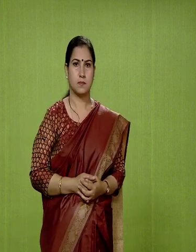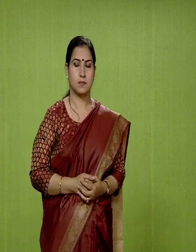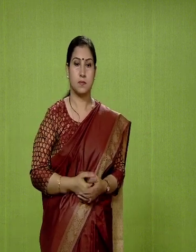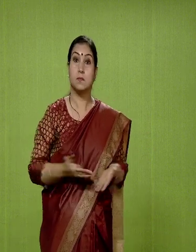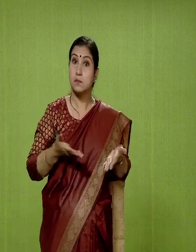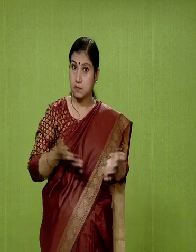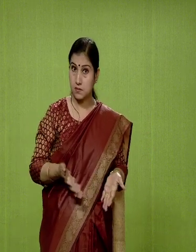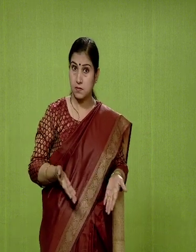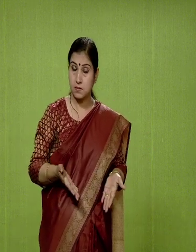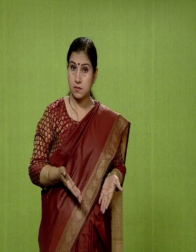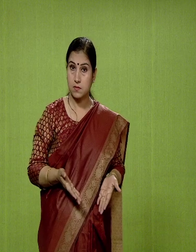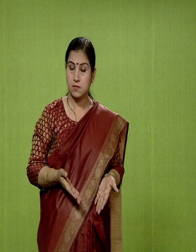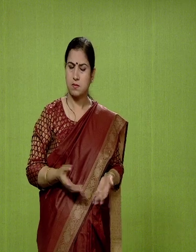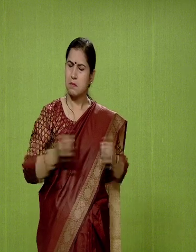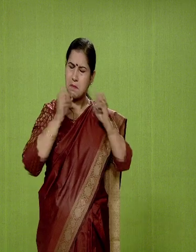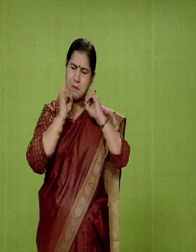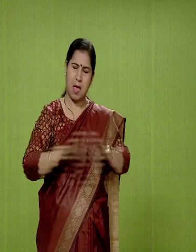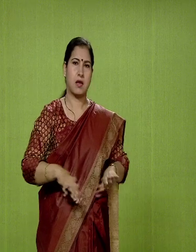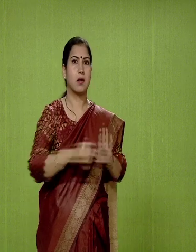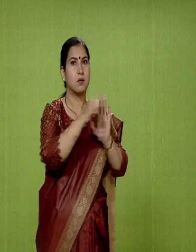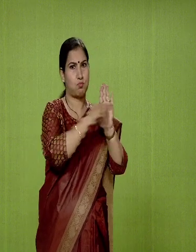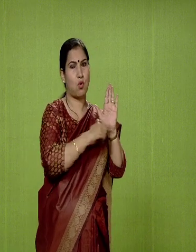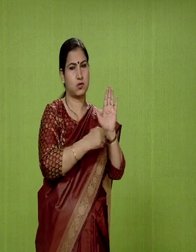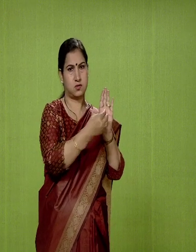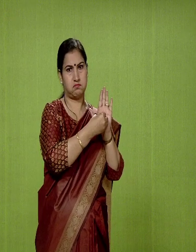This was very ugly policy